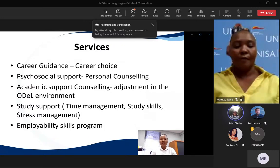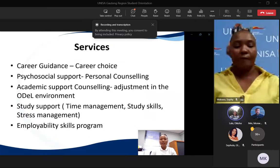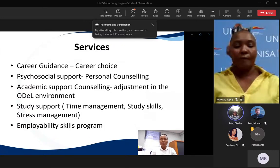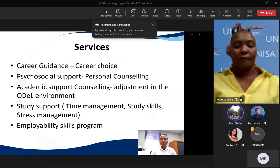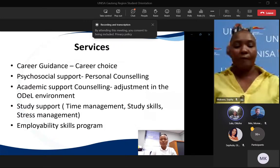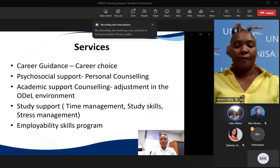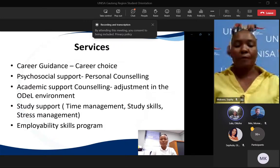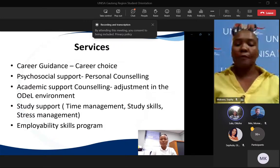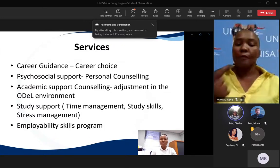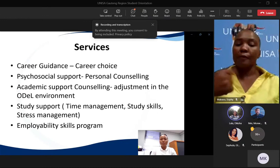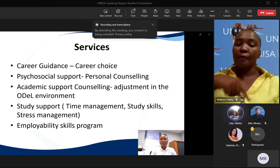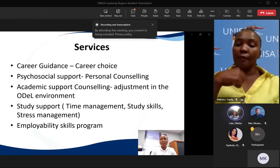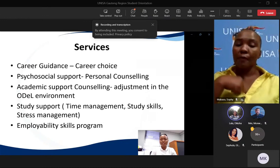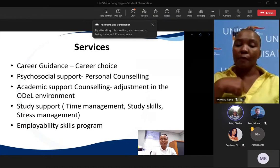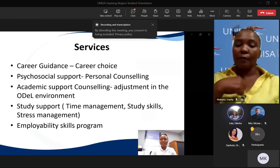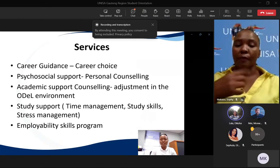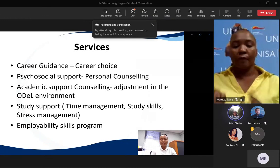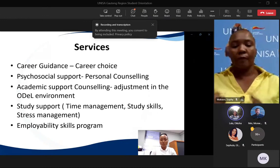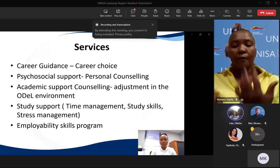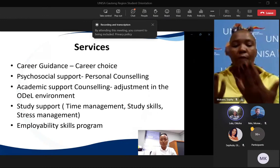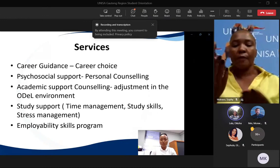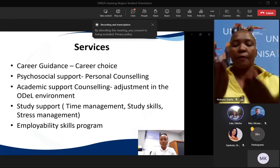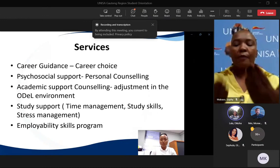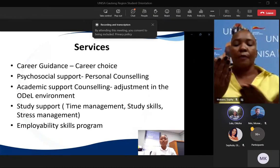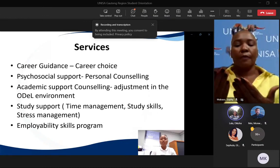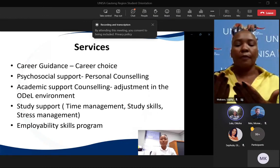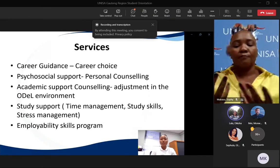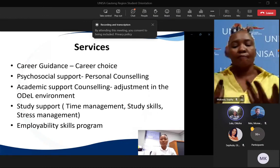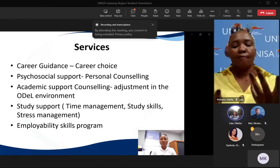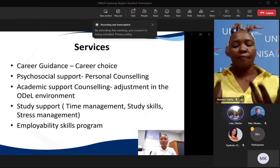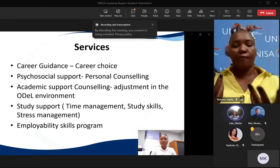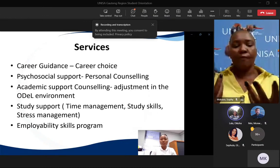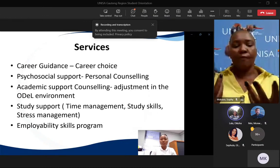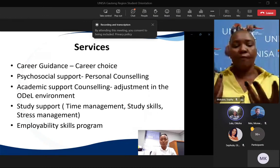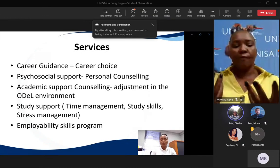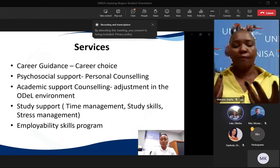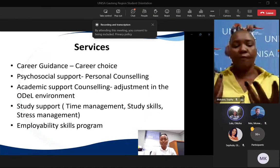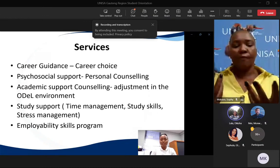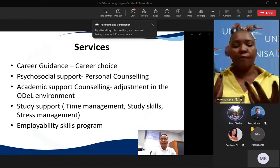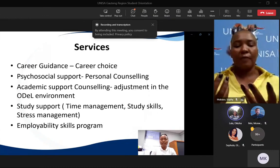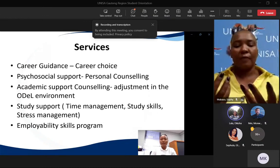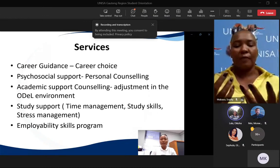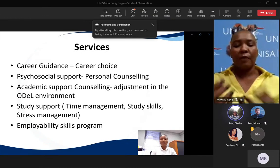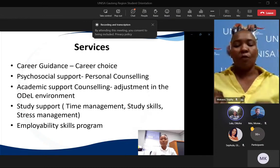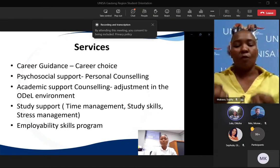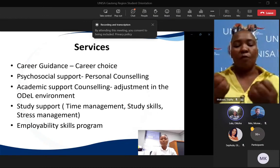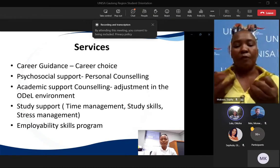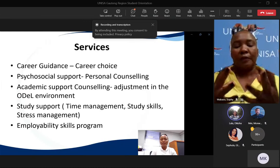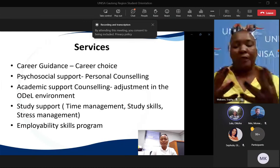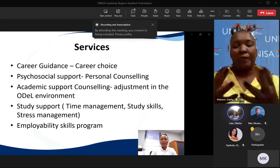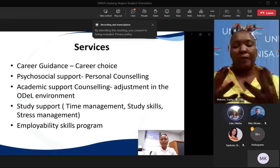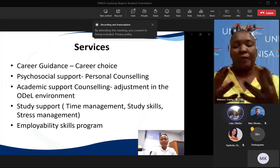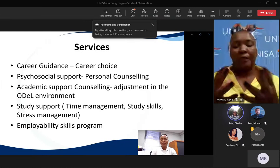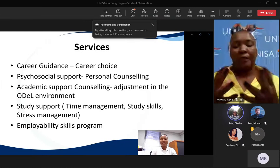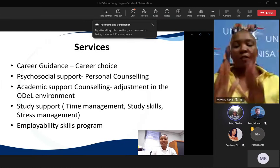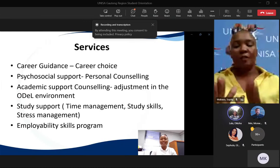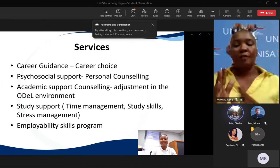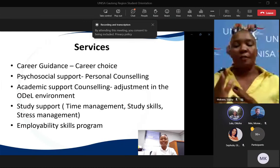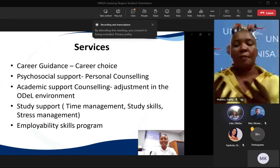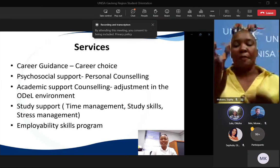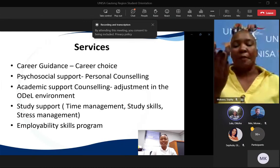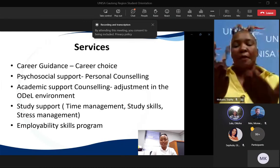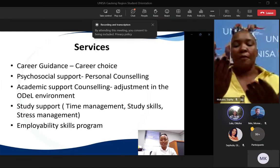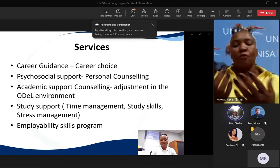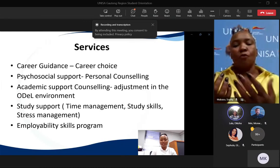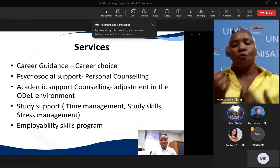we we do have employability skills program which we offer to students who might be